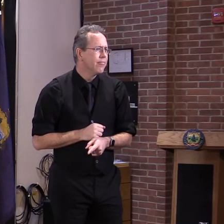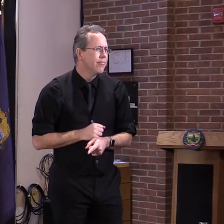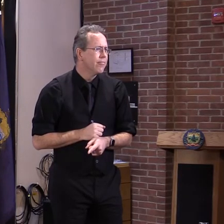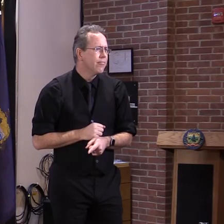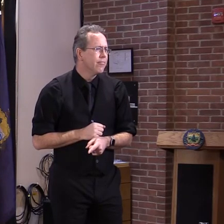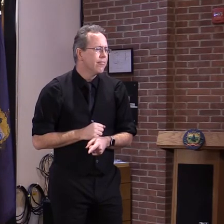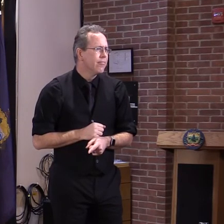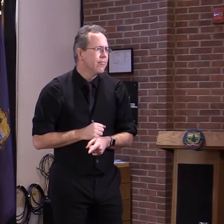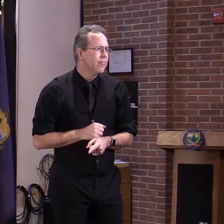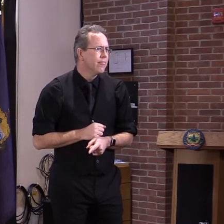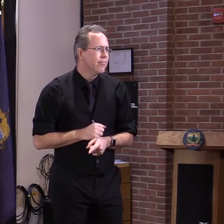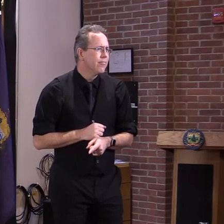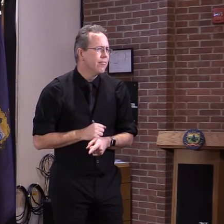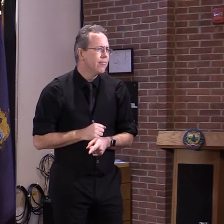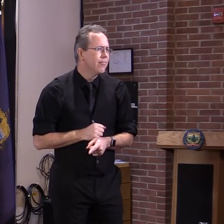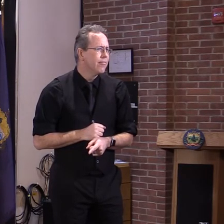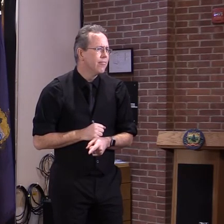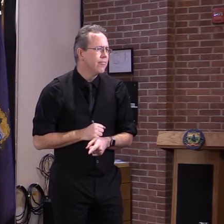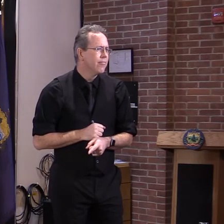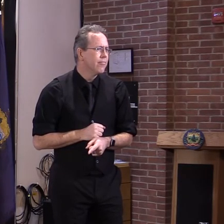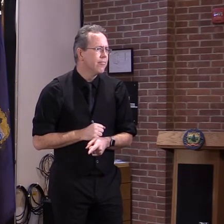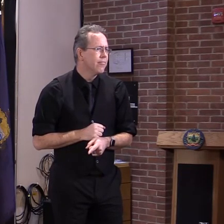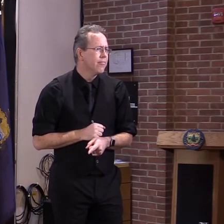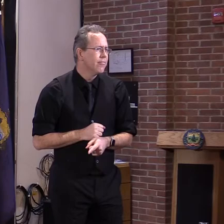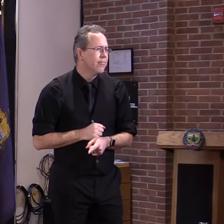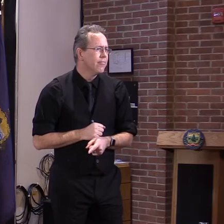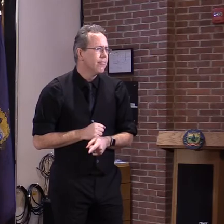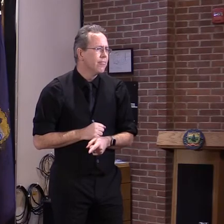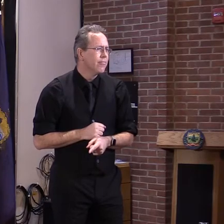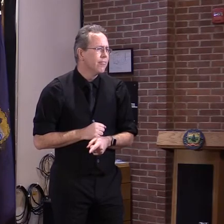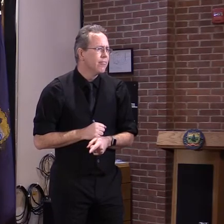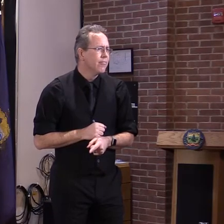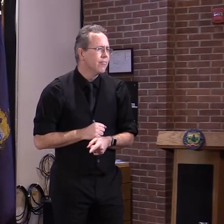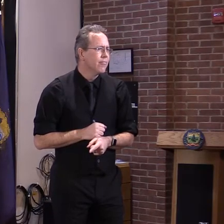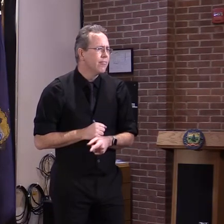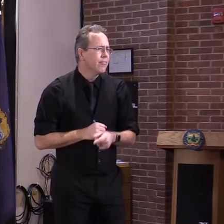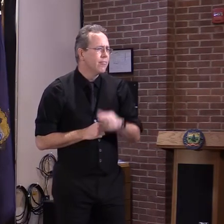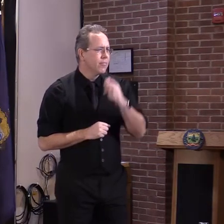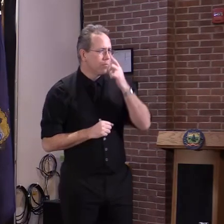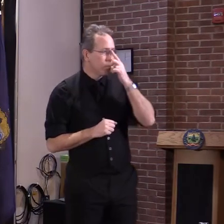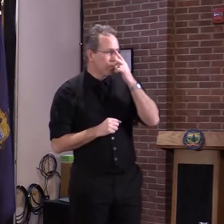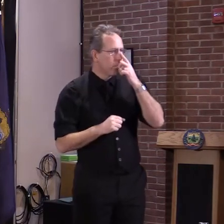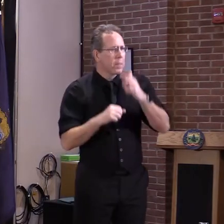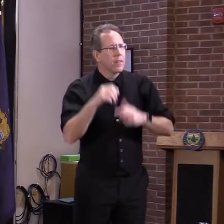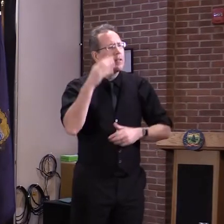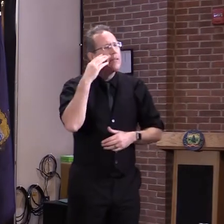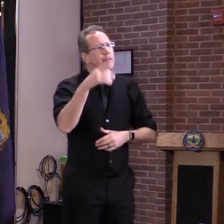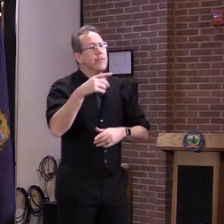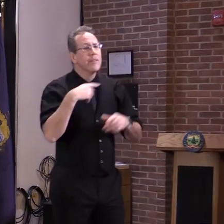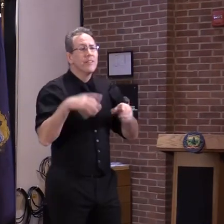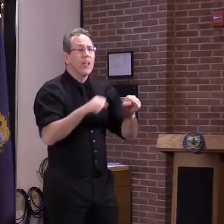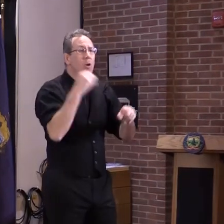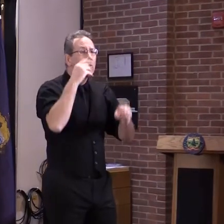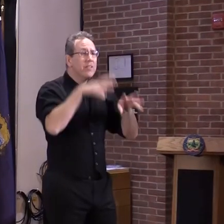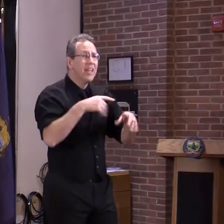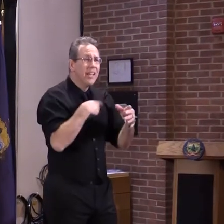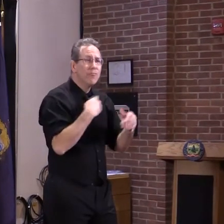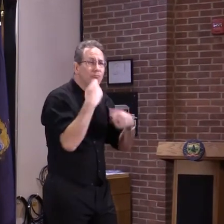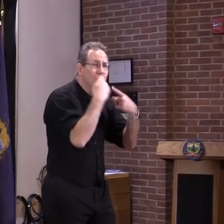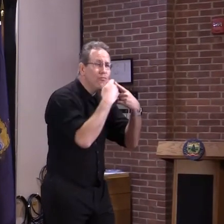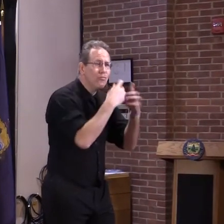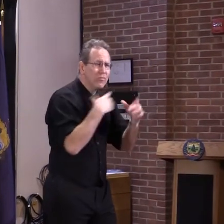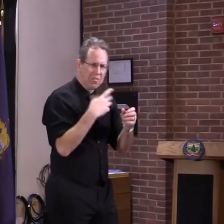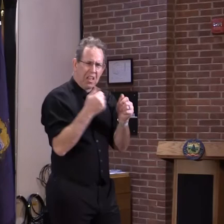detect an infection as early as a PCR test may? And how is the state's self-reporting